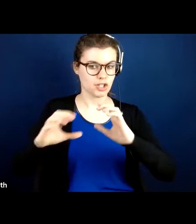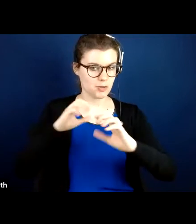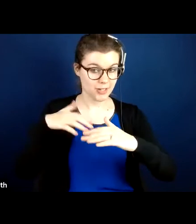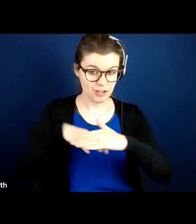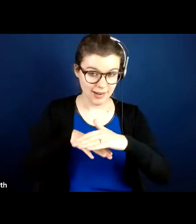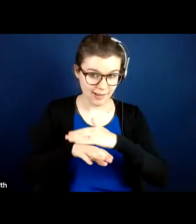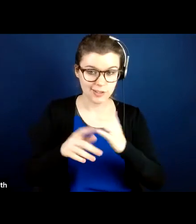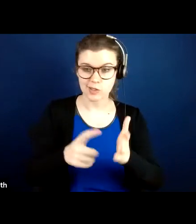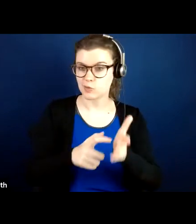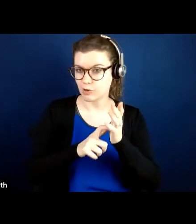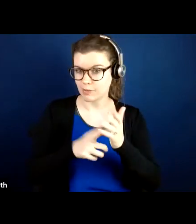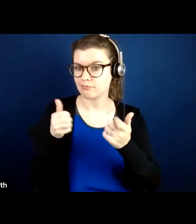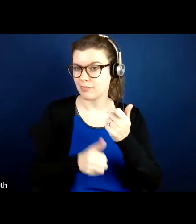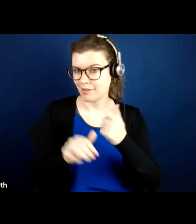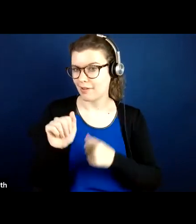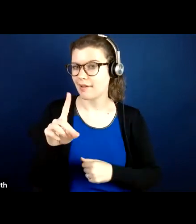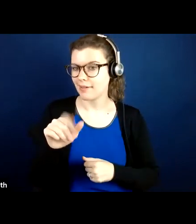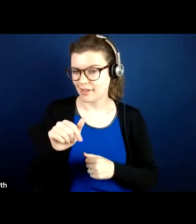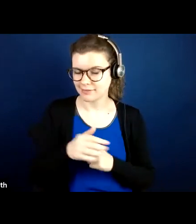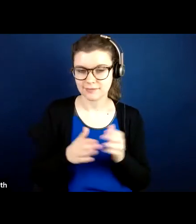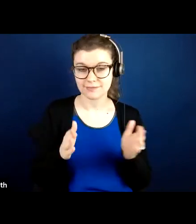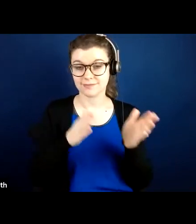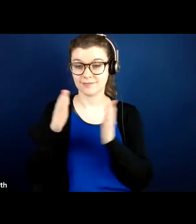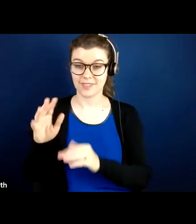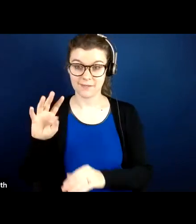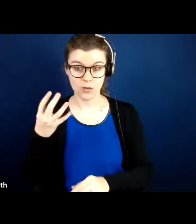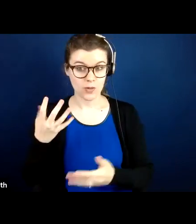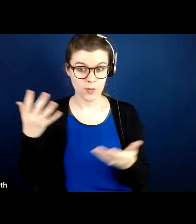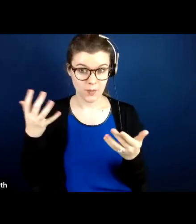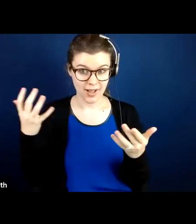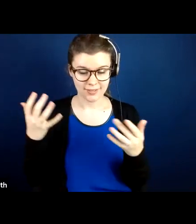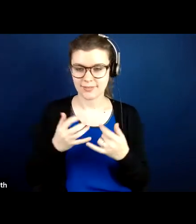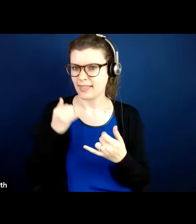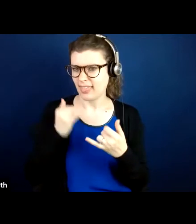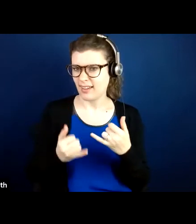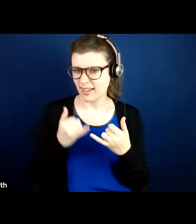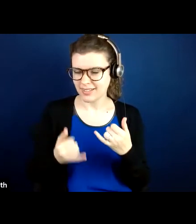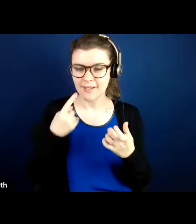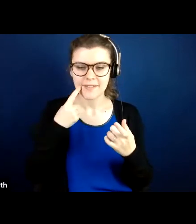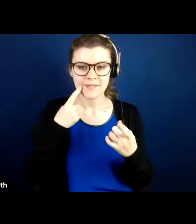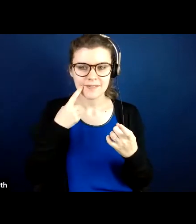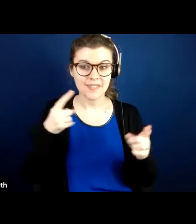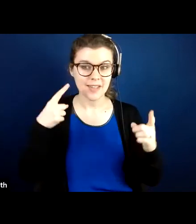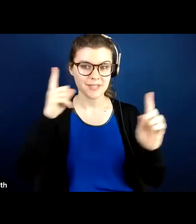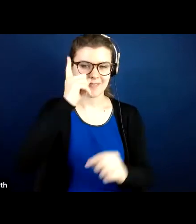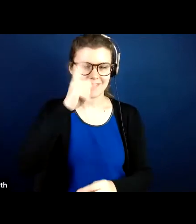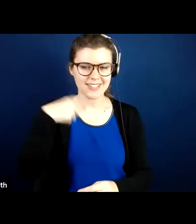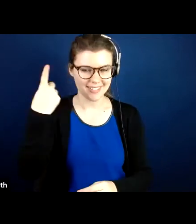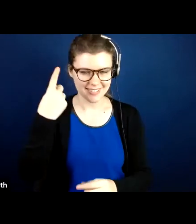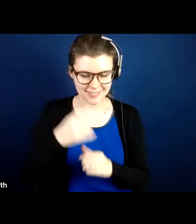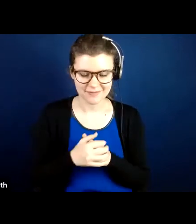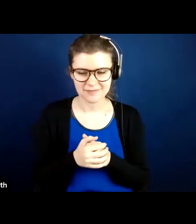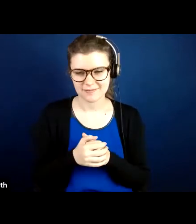access requirements under the ADA. And then the last category, which is the one on the right side, is famous